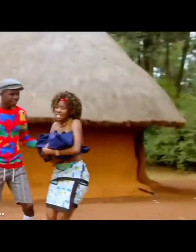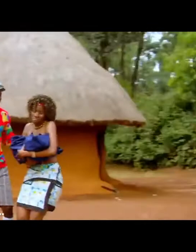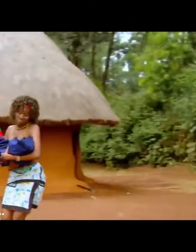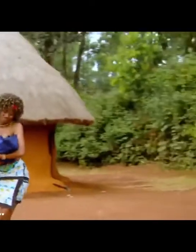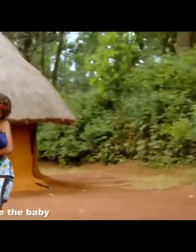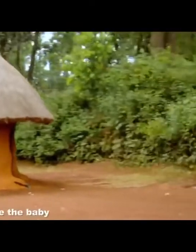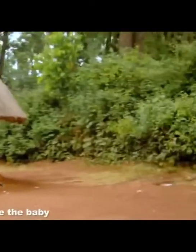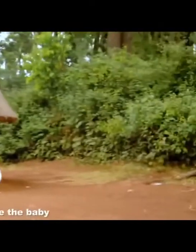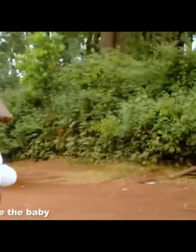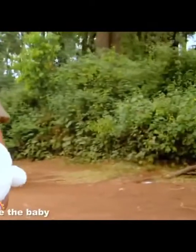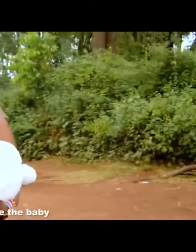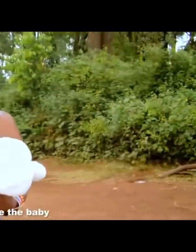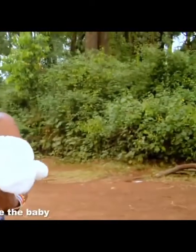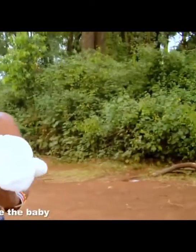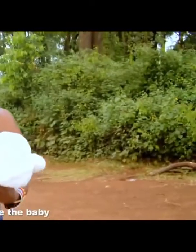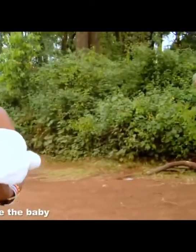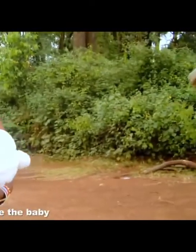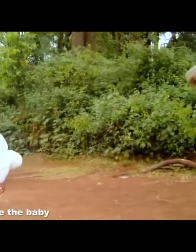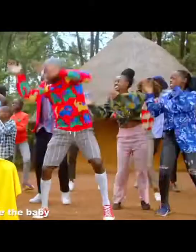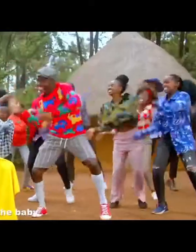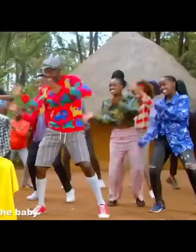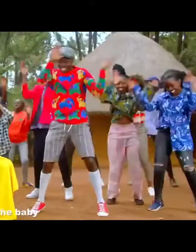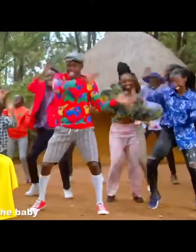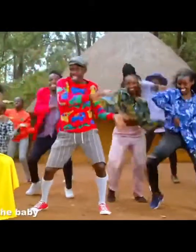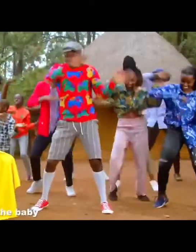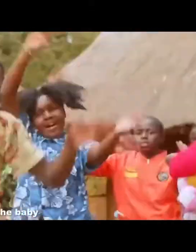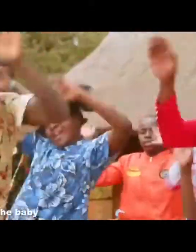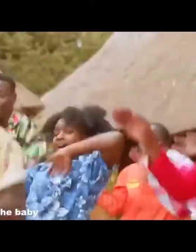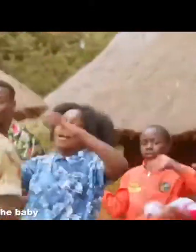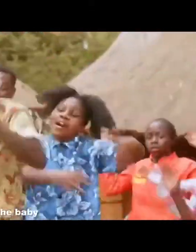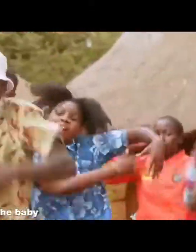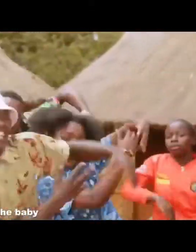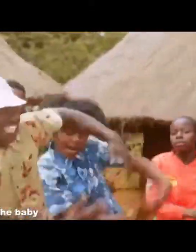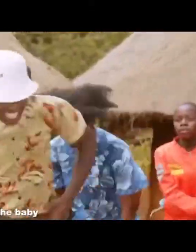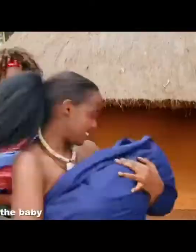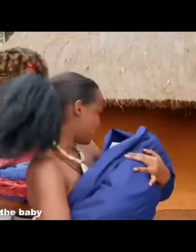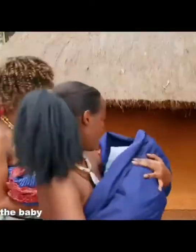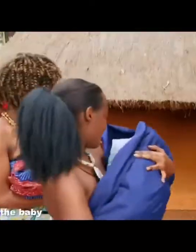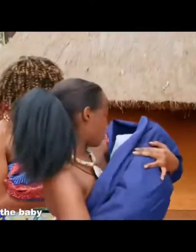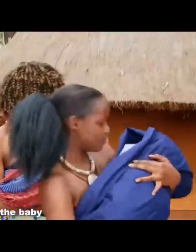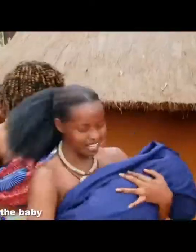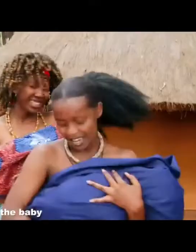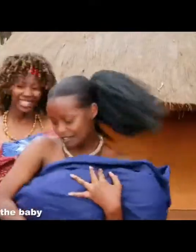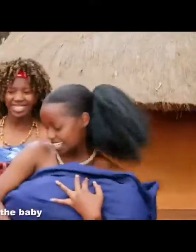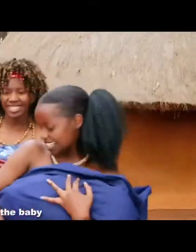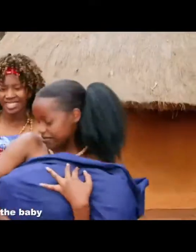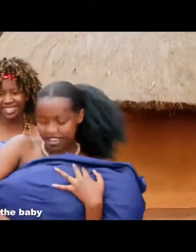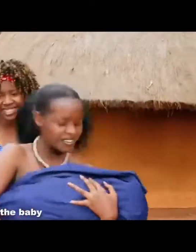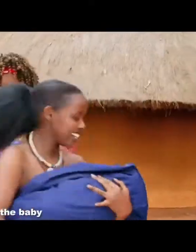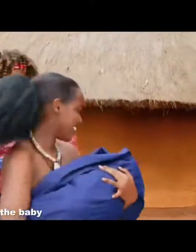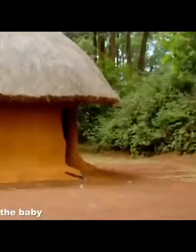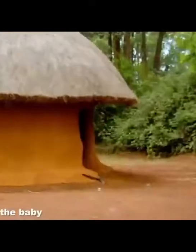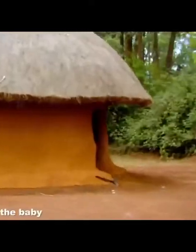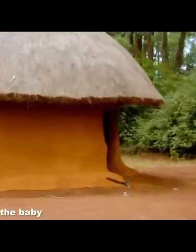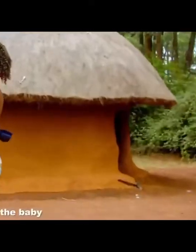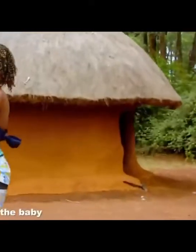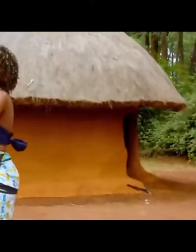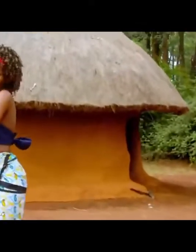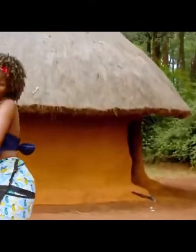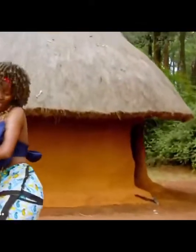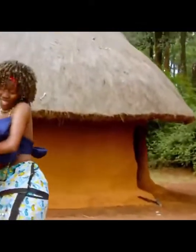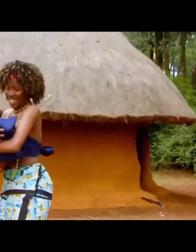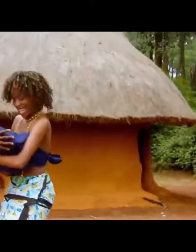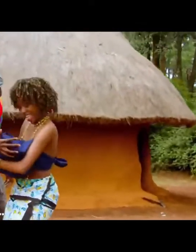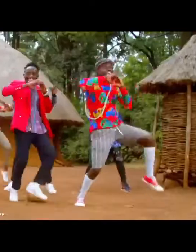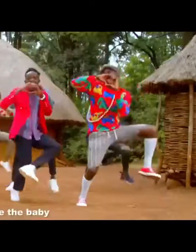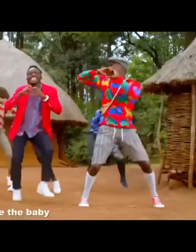What you do? Love, love, love, love the baby. Sing, sing, sing for the baby. Play, play, play with the baby.